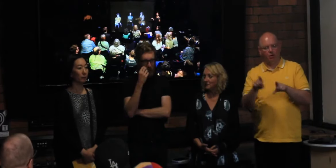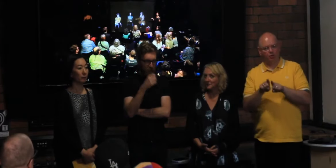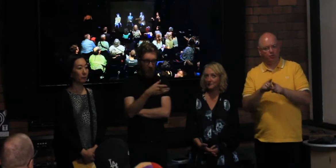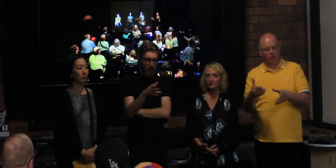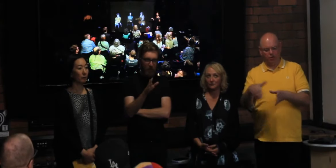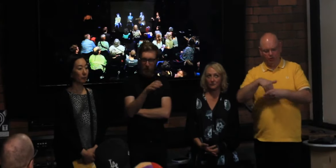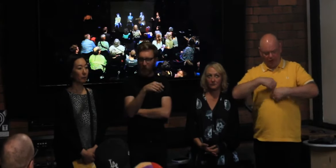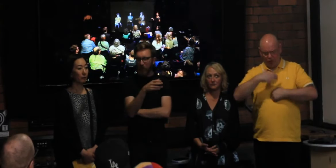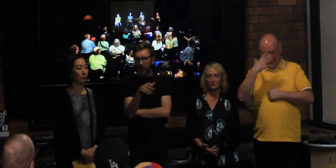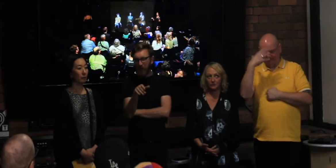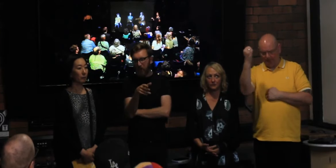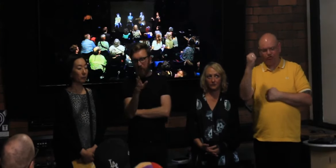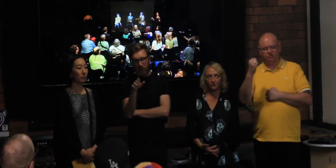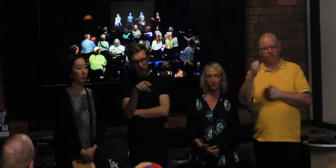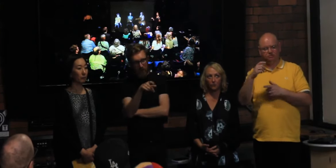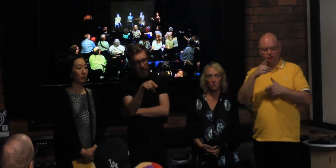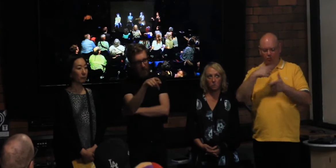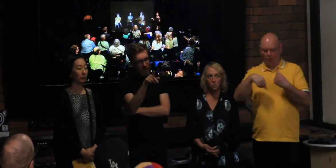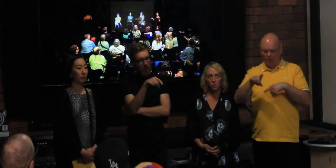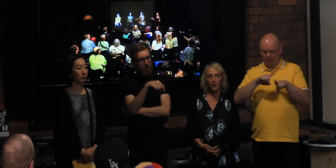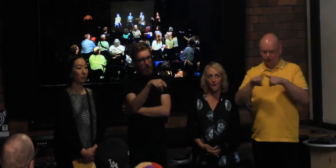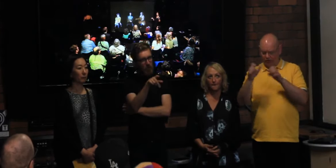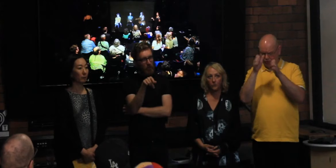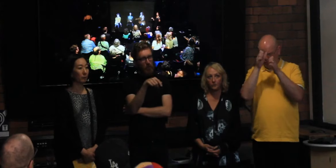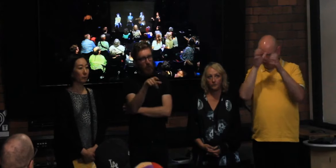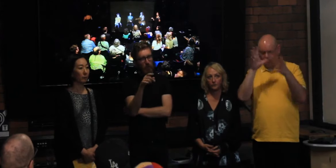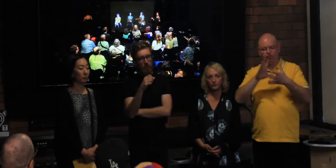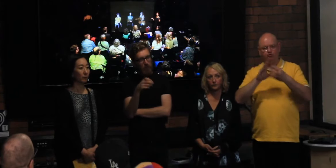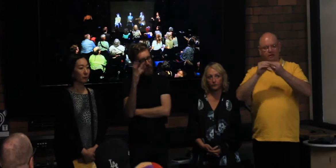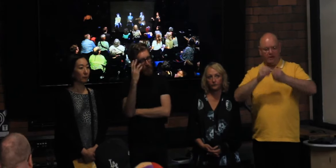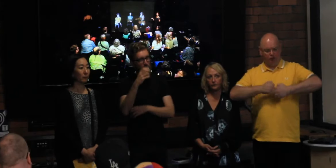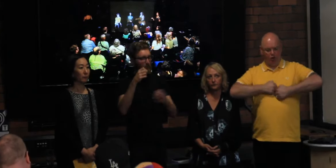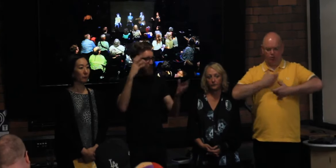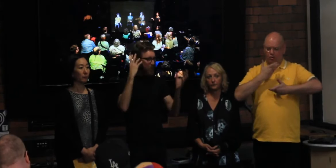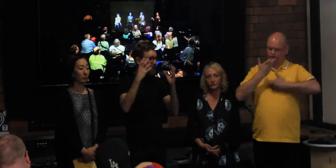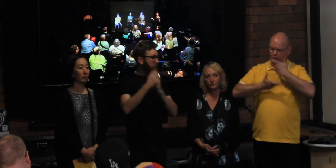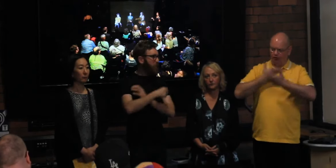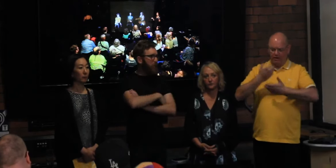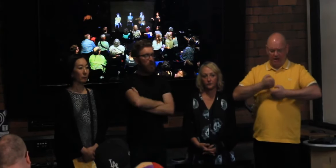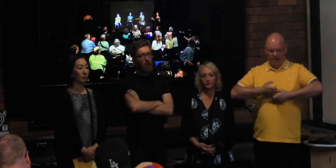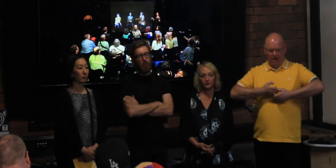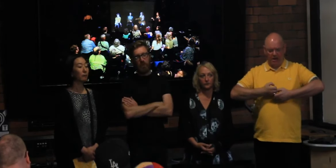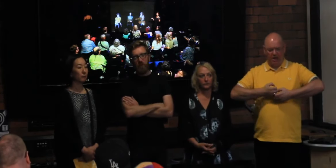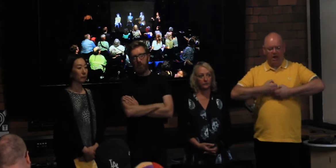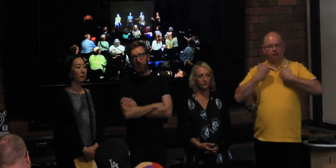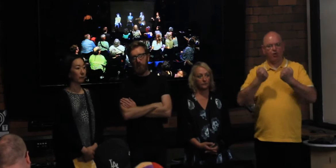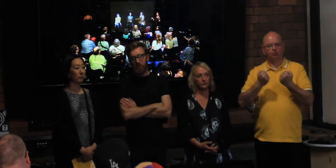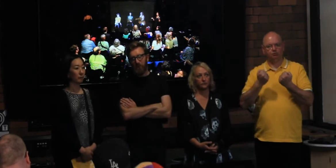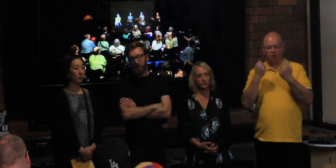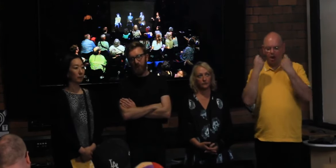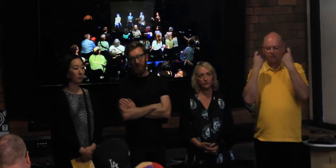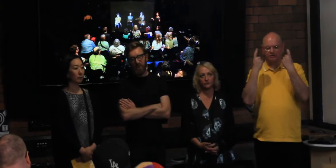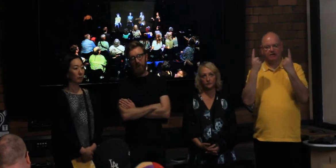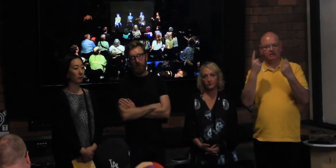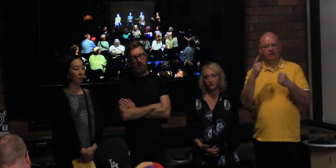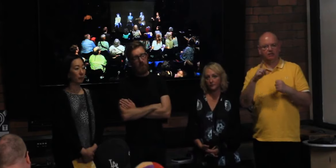information, and we're just plotting as best we can our own narratives, our own stories through this sort of huge, overwhelming sets of experiences